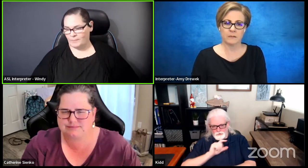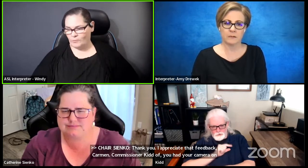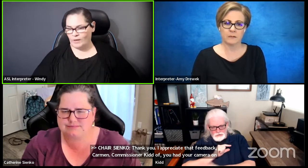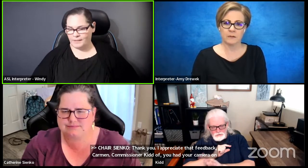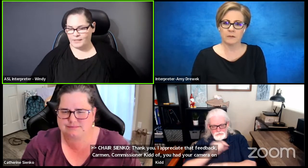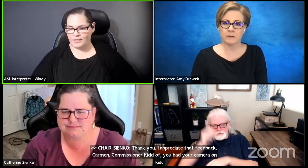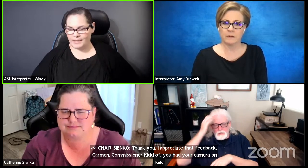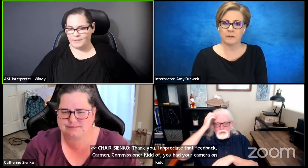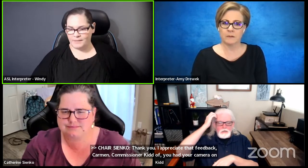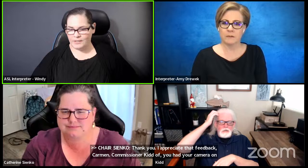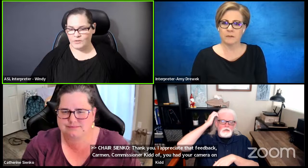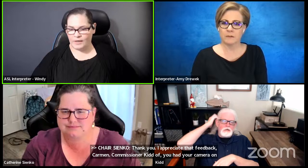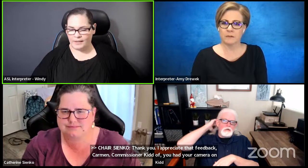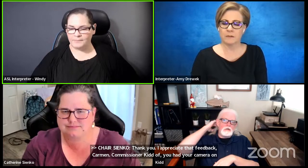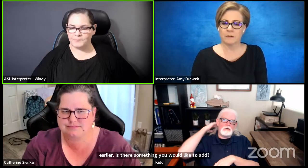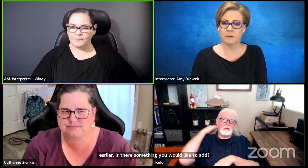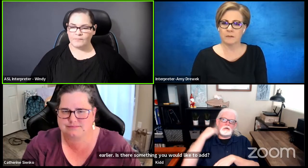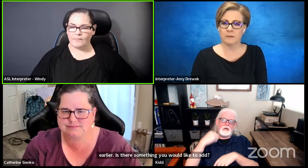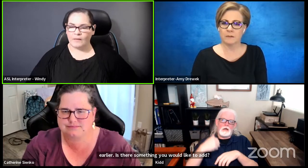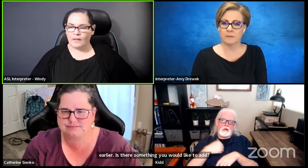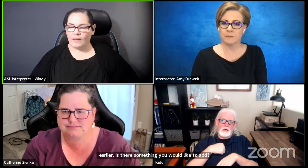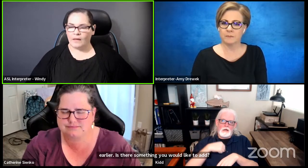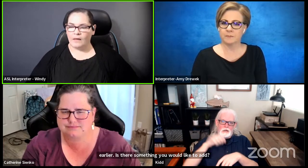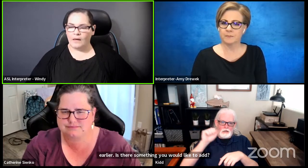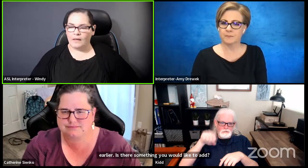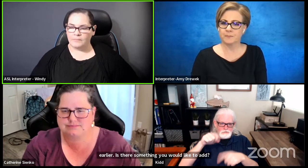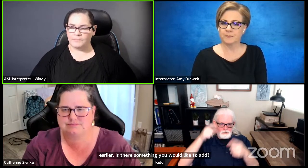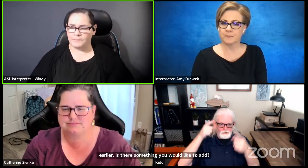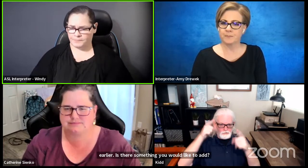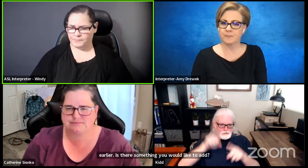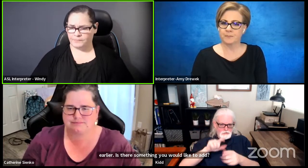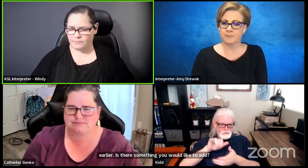to interrupt. I just had something to add.